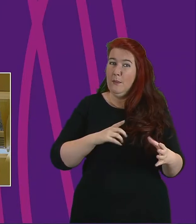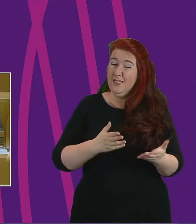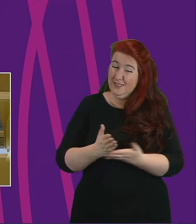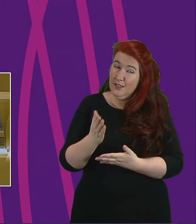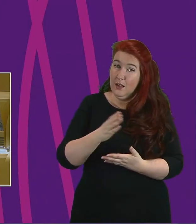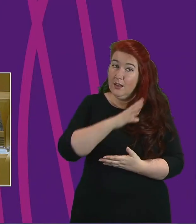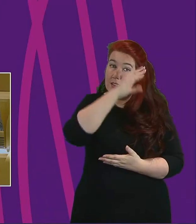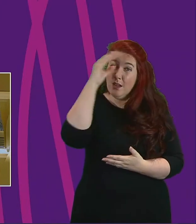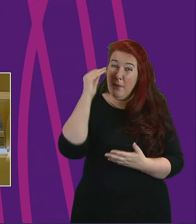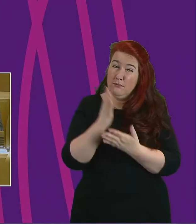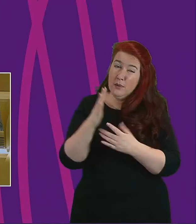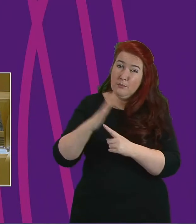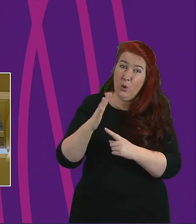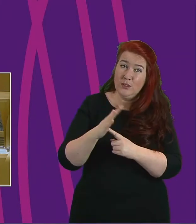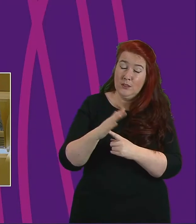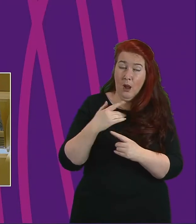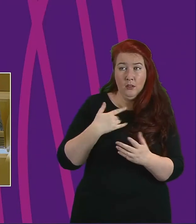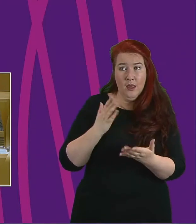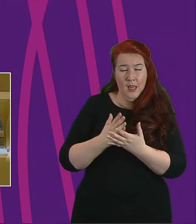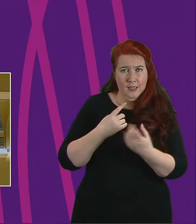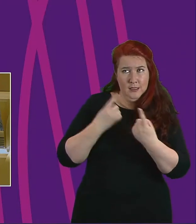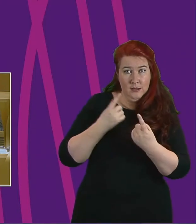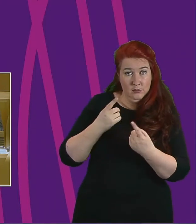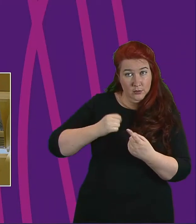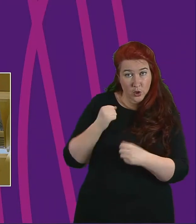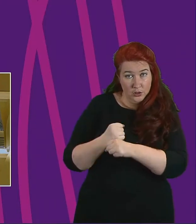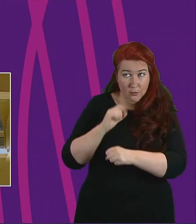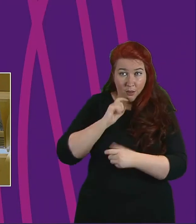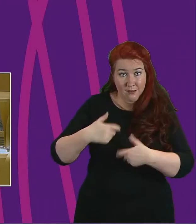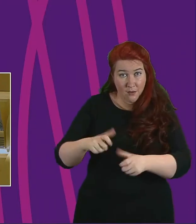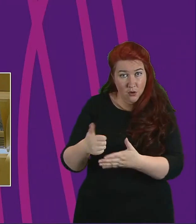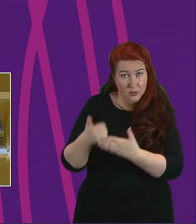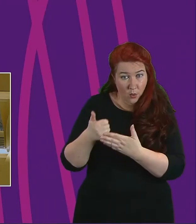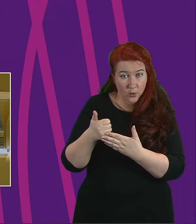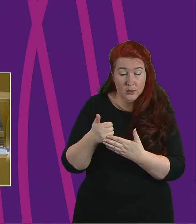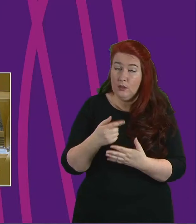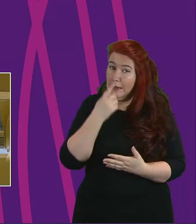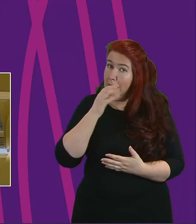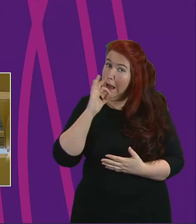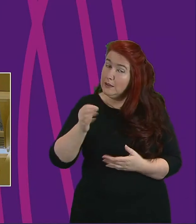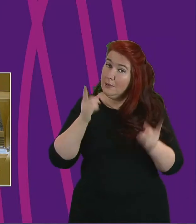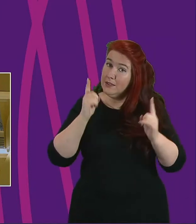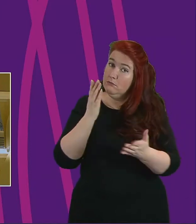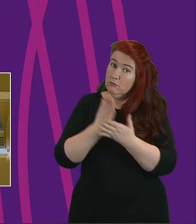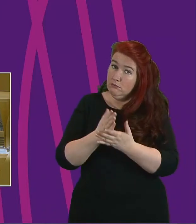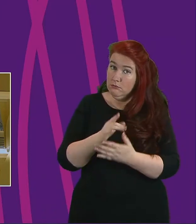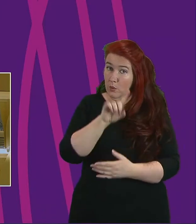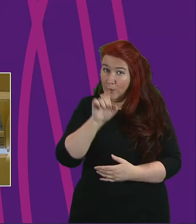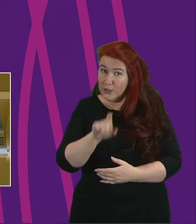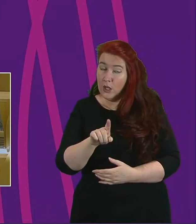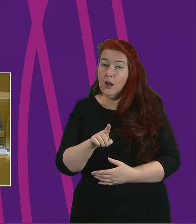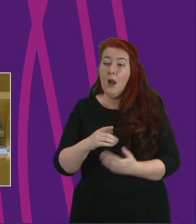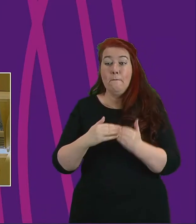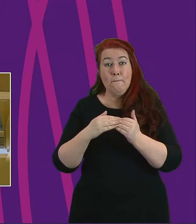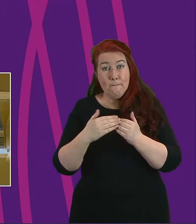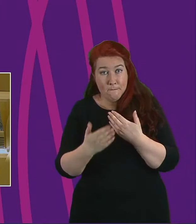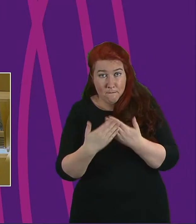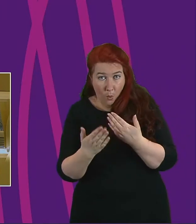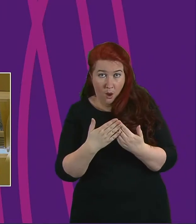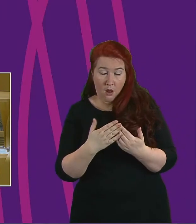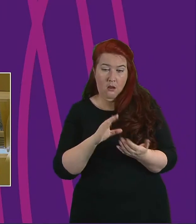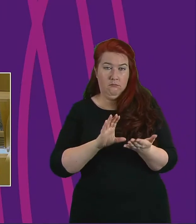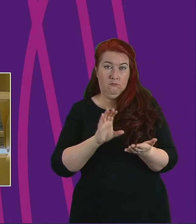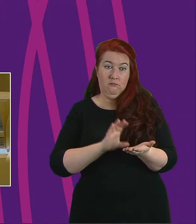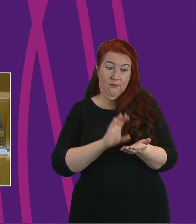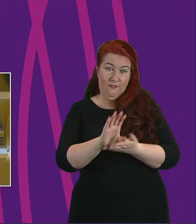season. So can I ask the Minister whether more financial support will be available from the Scottish Government